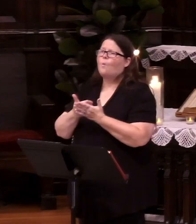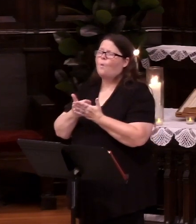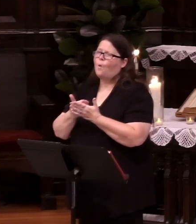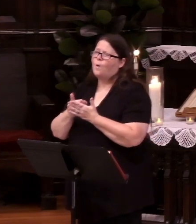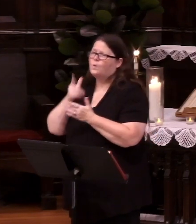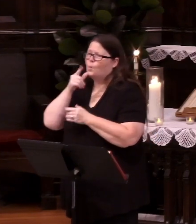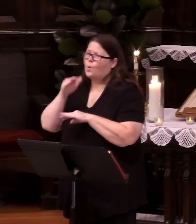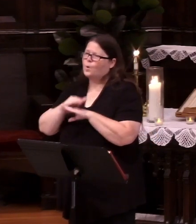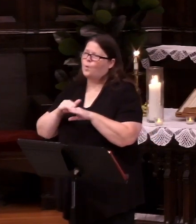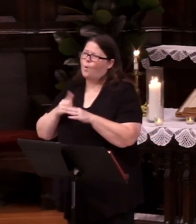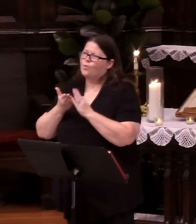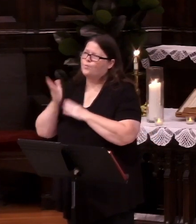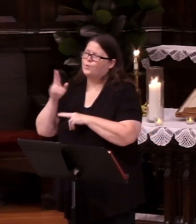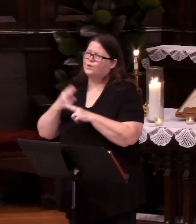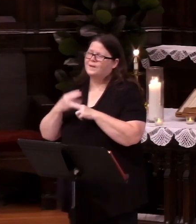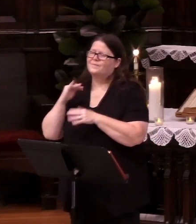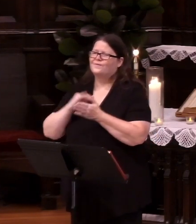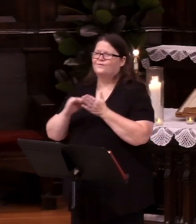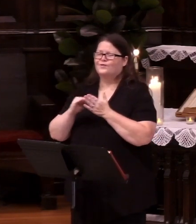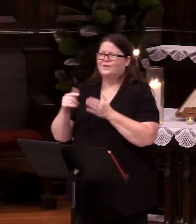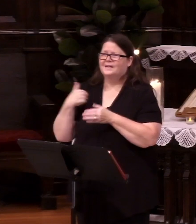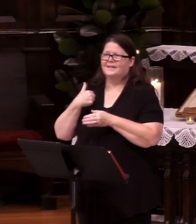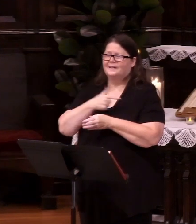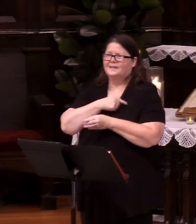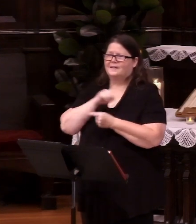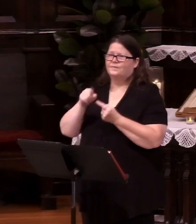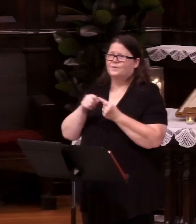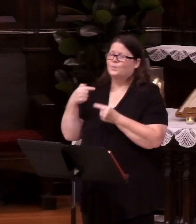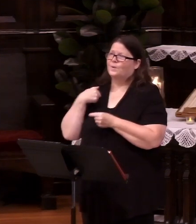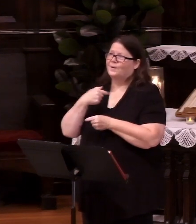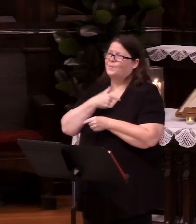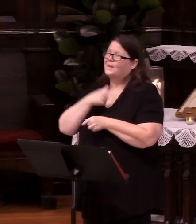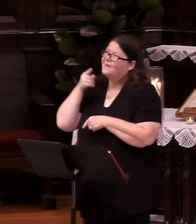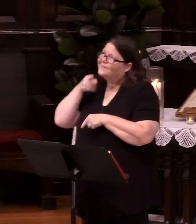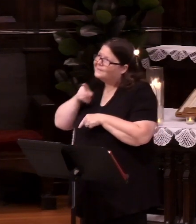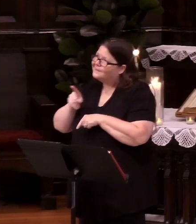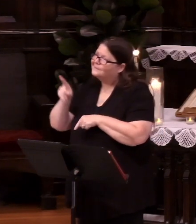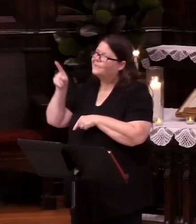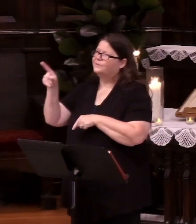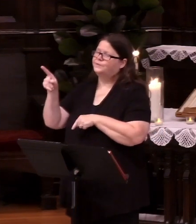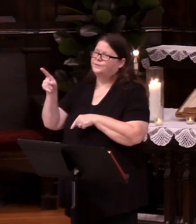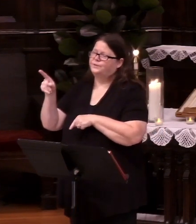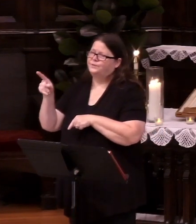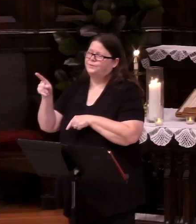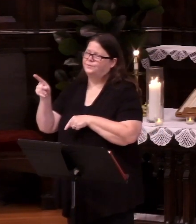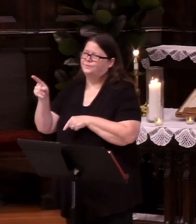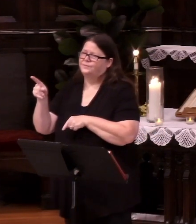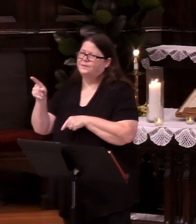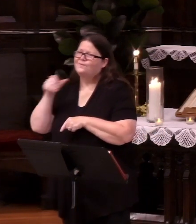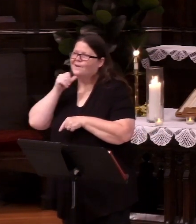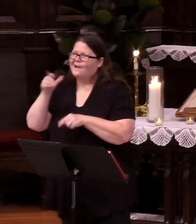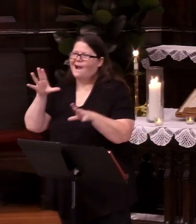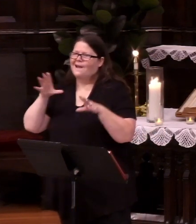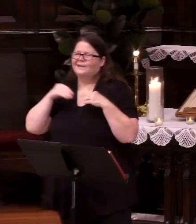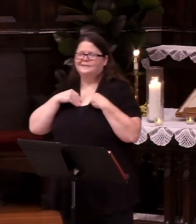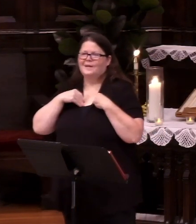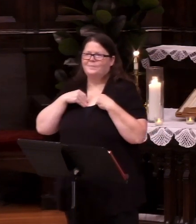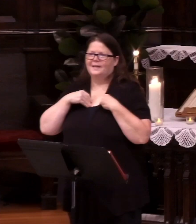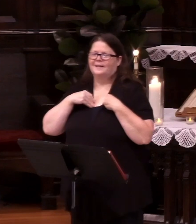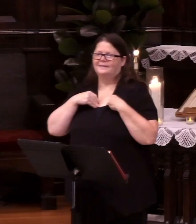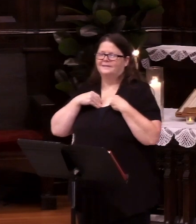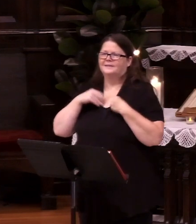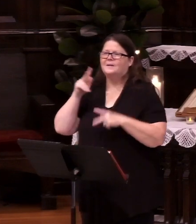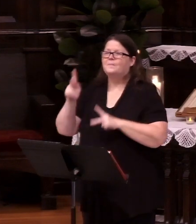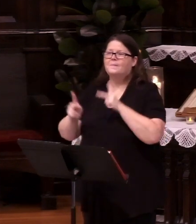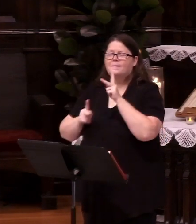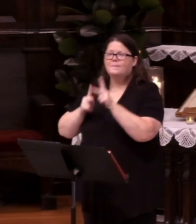name. Forgive us for the times we have offended you by failing to love others as much as you have